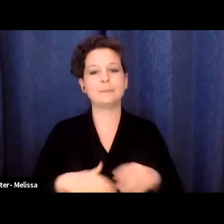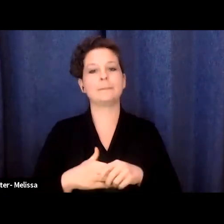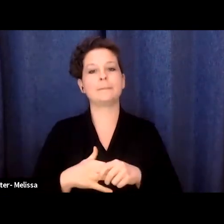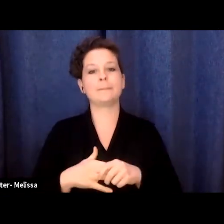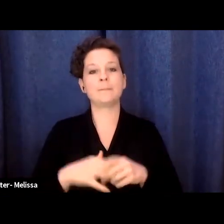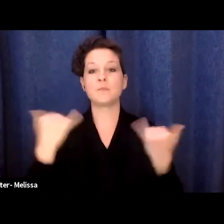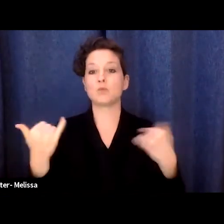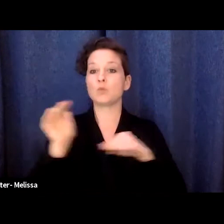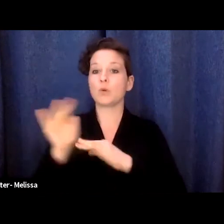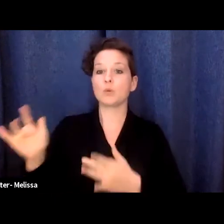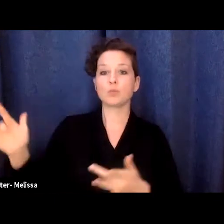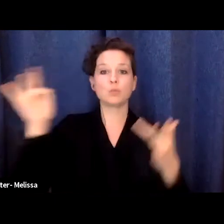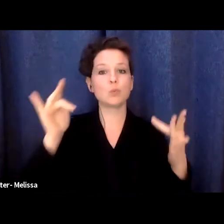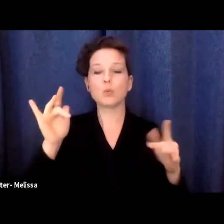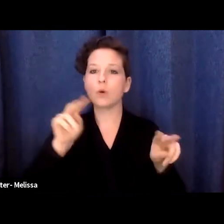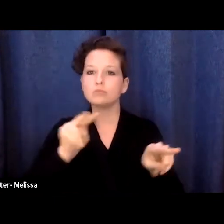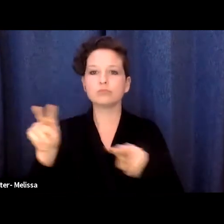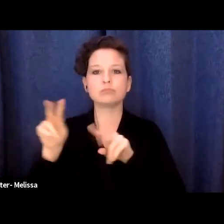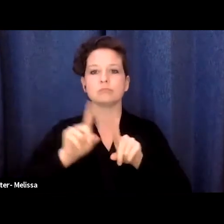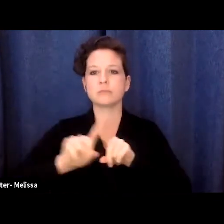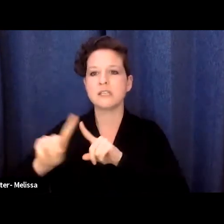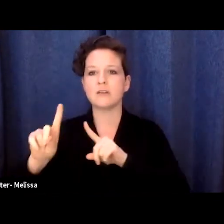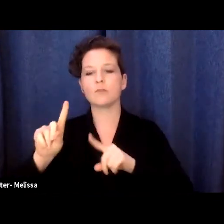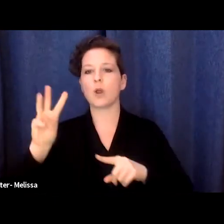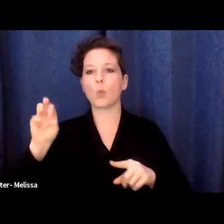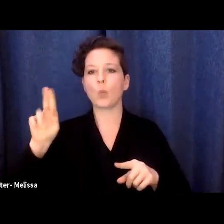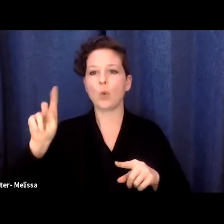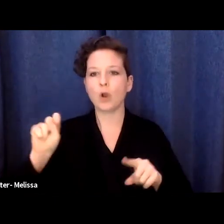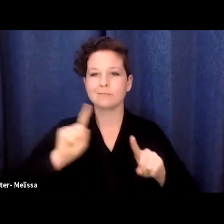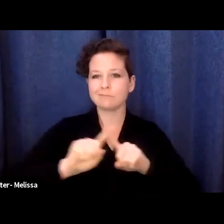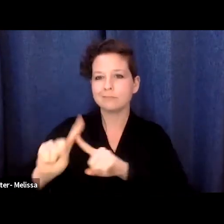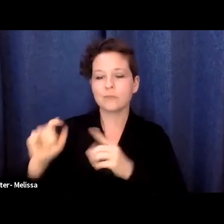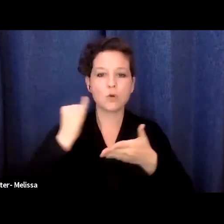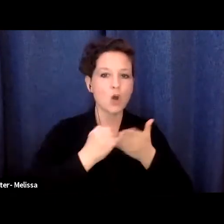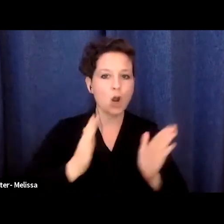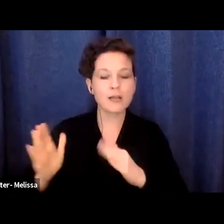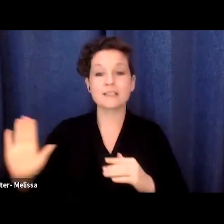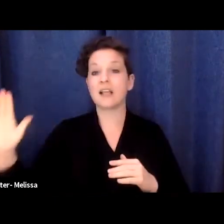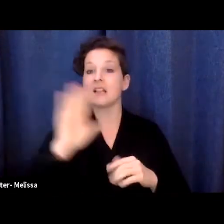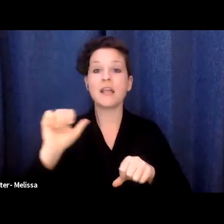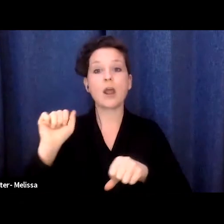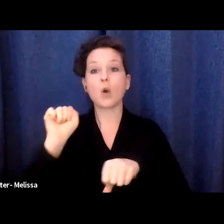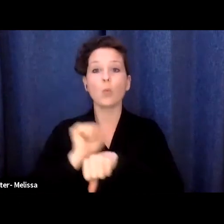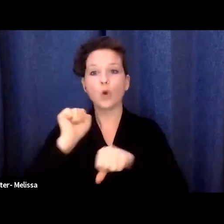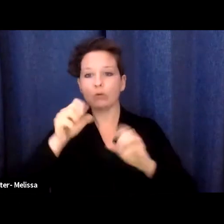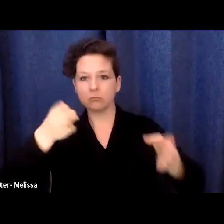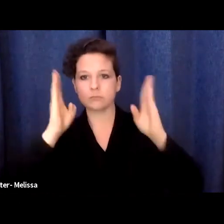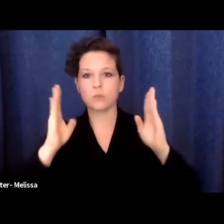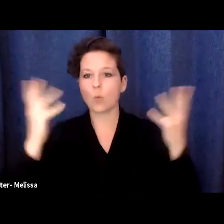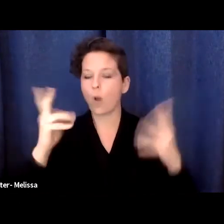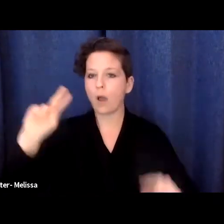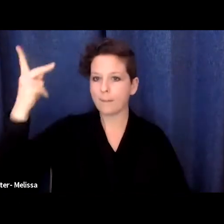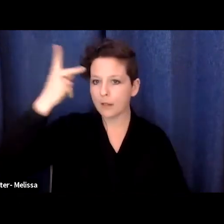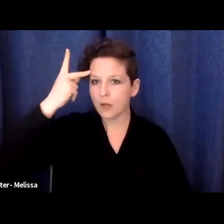Tonight's tour will explore works in a range of mediums by artists whose work brings attention to social, political, and